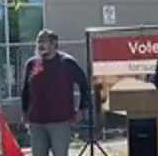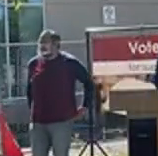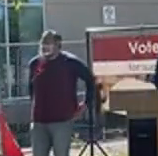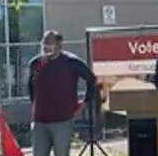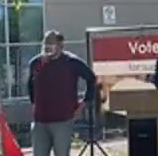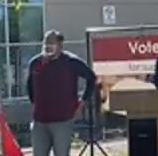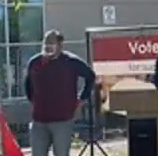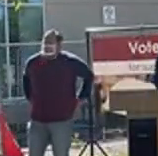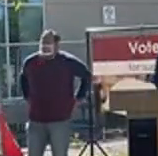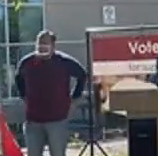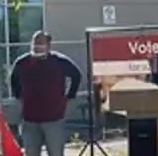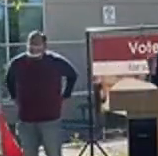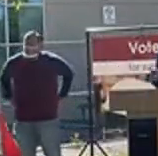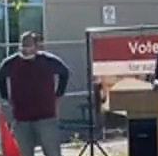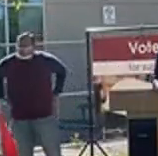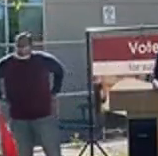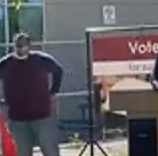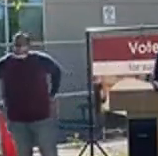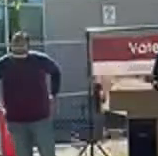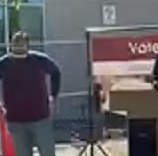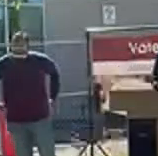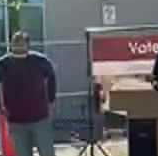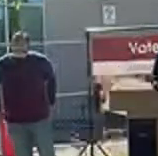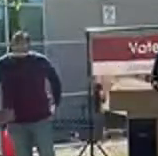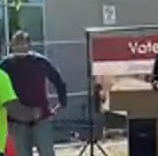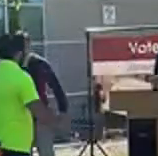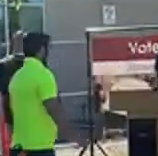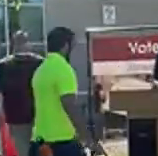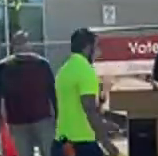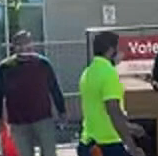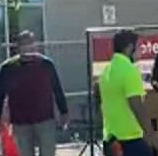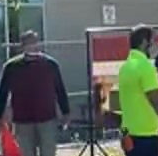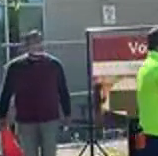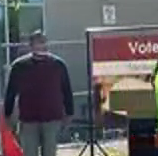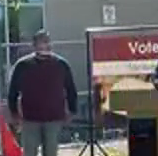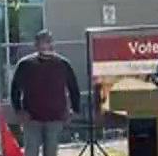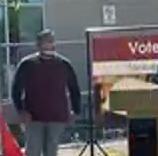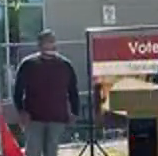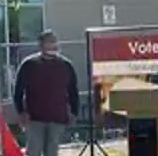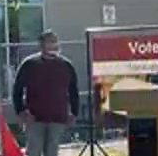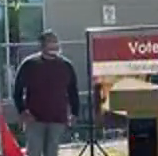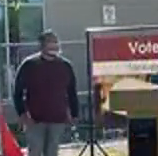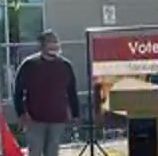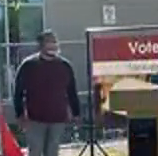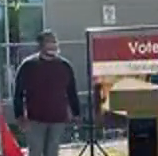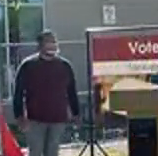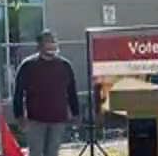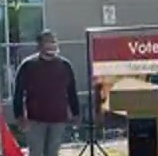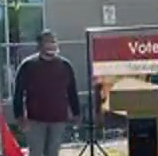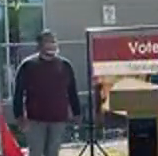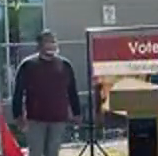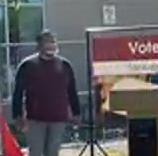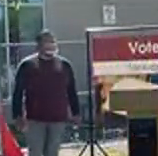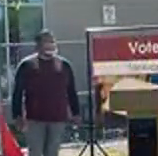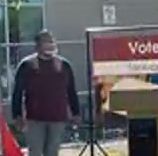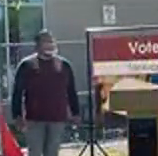Everybody gets a shovel. You gotta put a hard hat on. You gotta put a hard hat on.